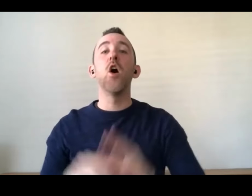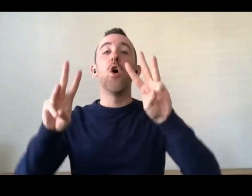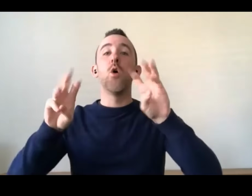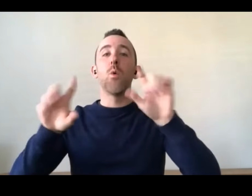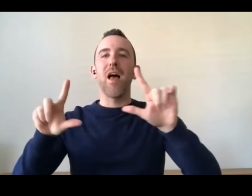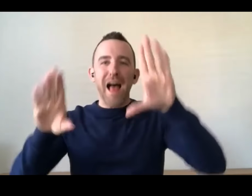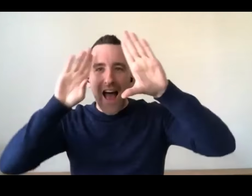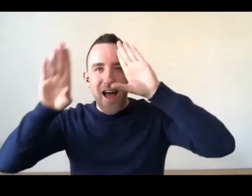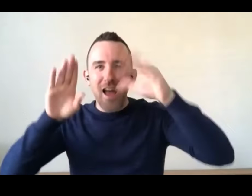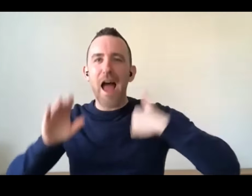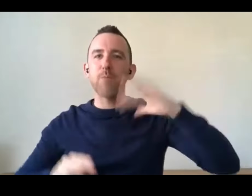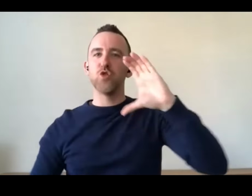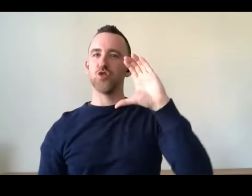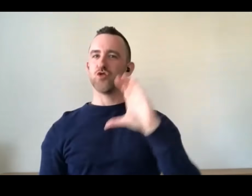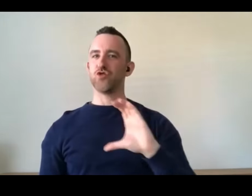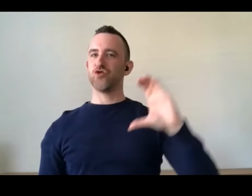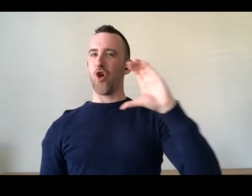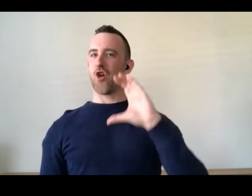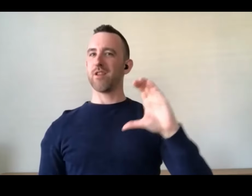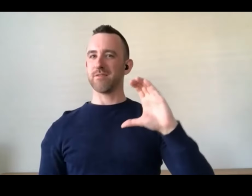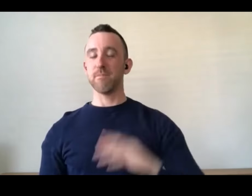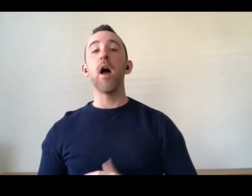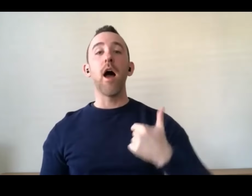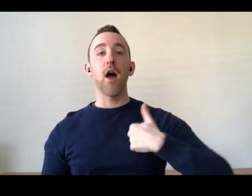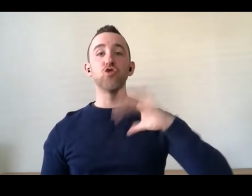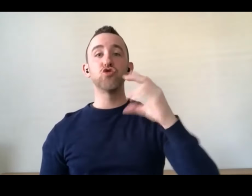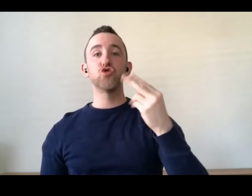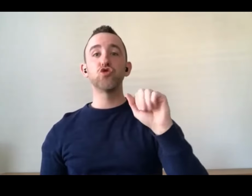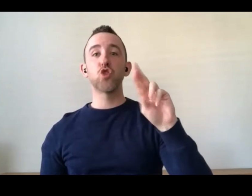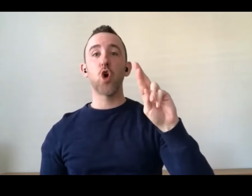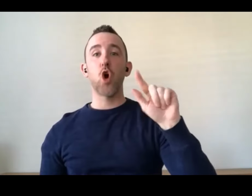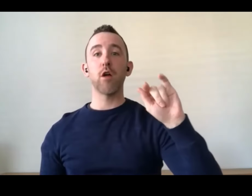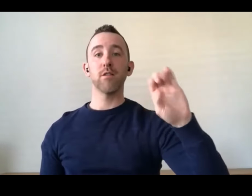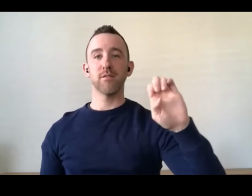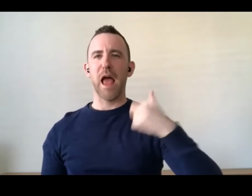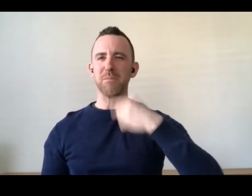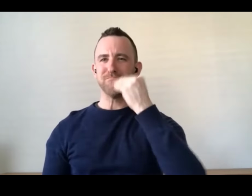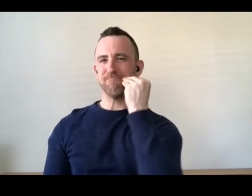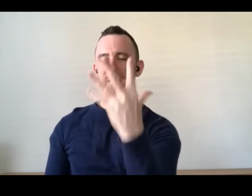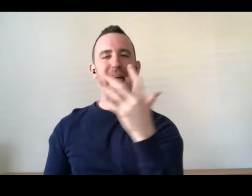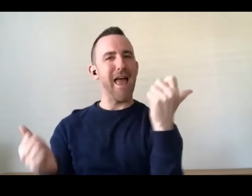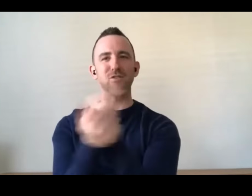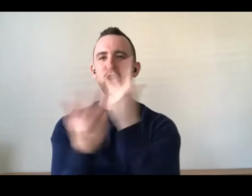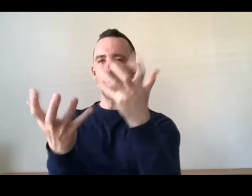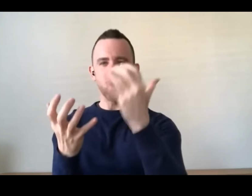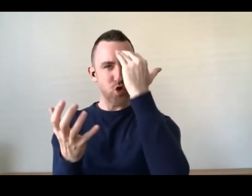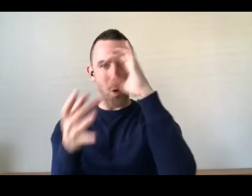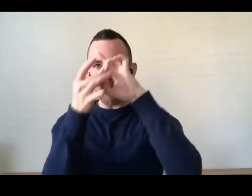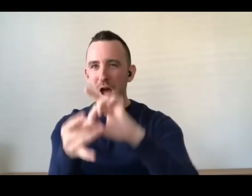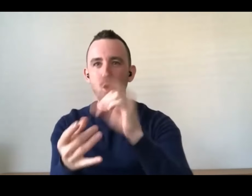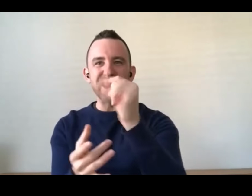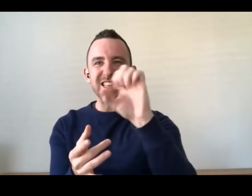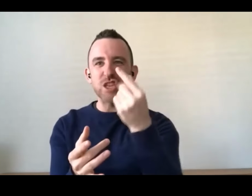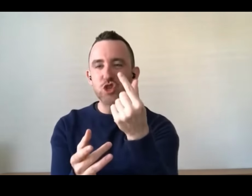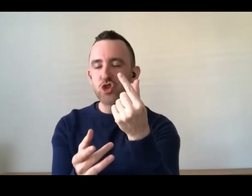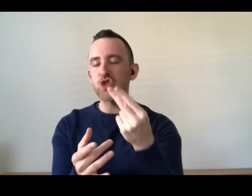Hi everybody, I'm Charlie, and I'm going to be here to tell you all about things that you always wanted to know about GISH, maybe everything you